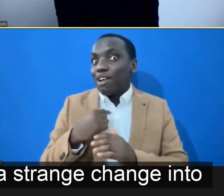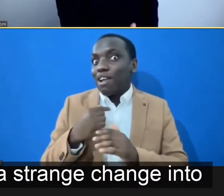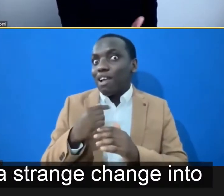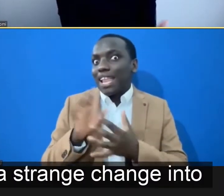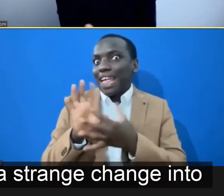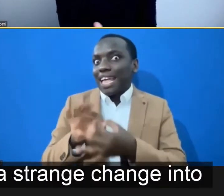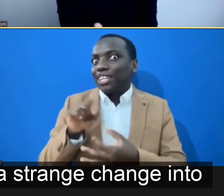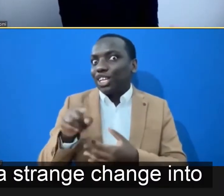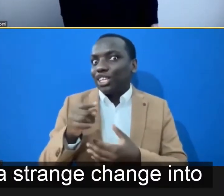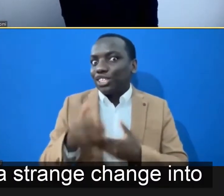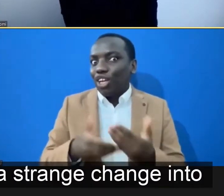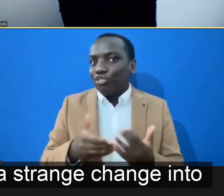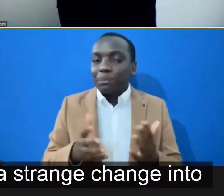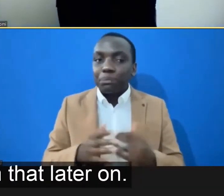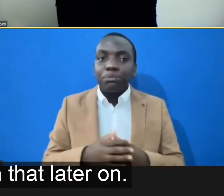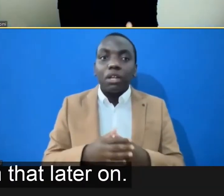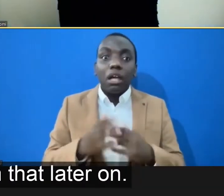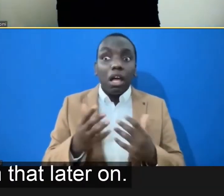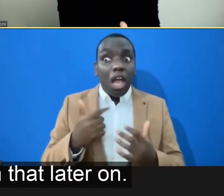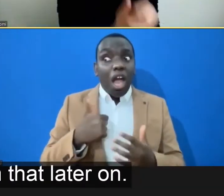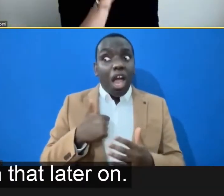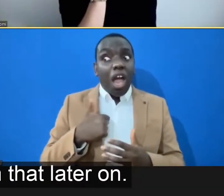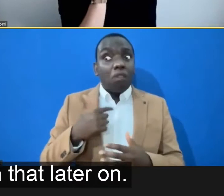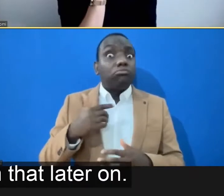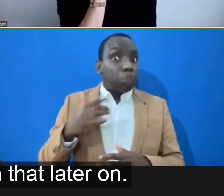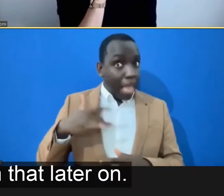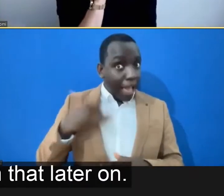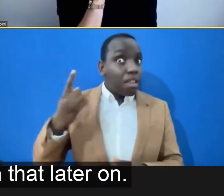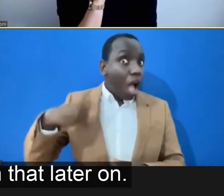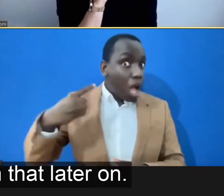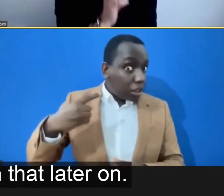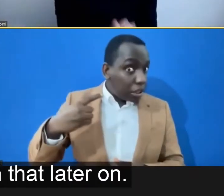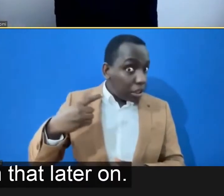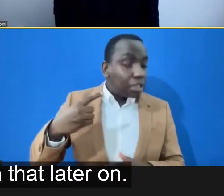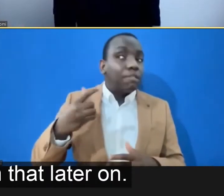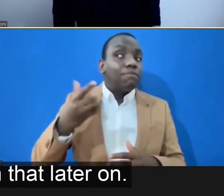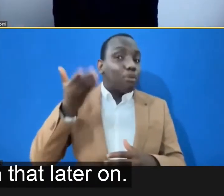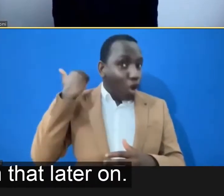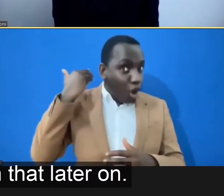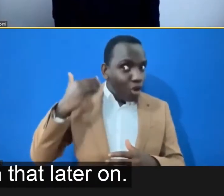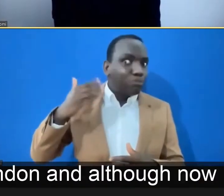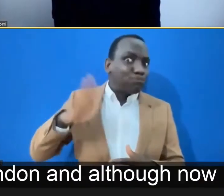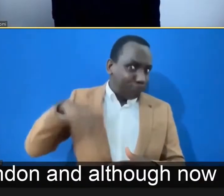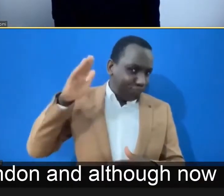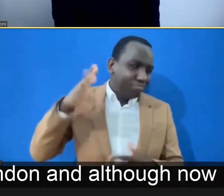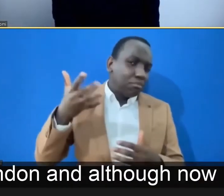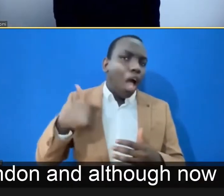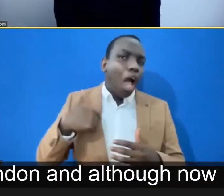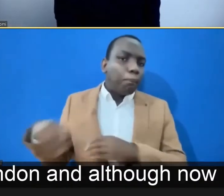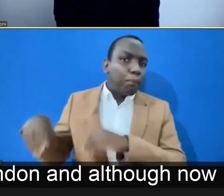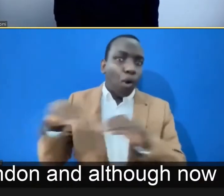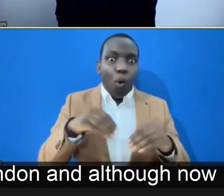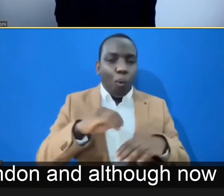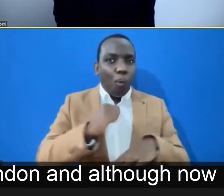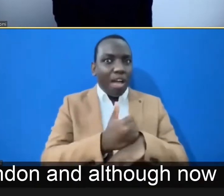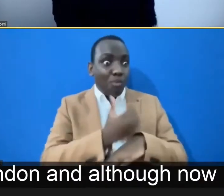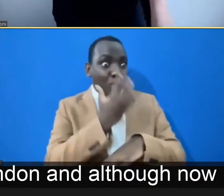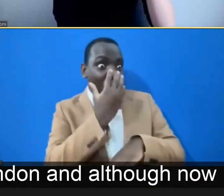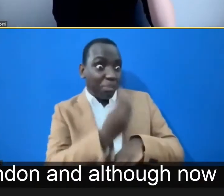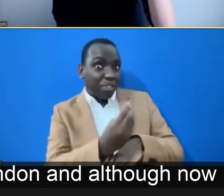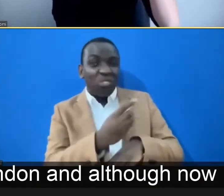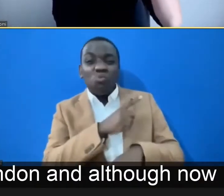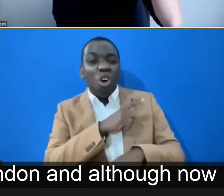little bit of a strange change into then politics, but I will explain that later on. I lived in London. I grew up in